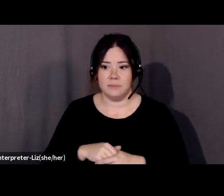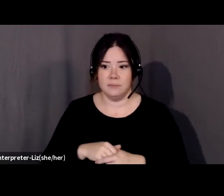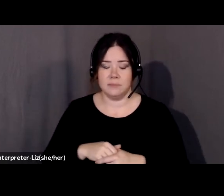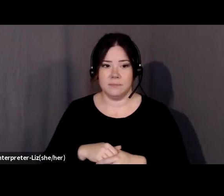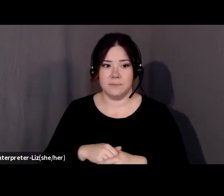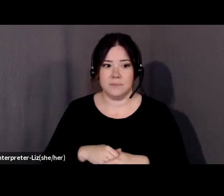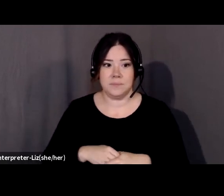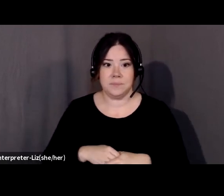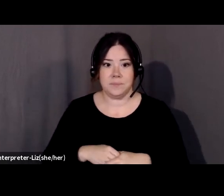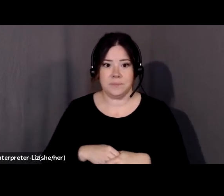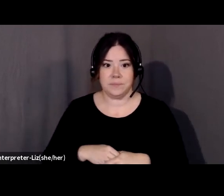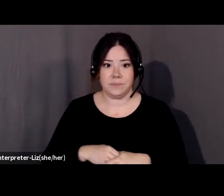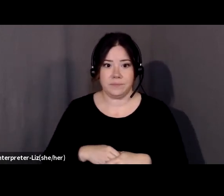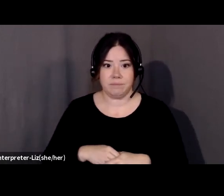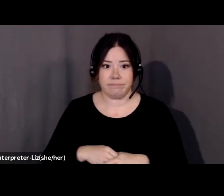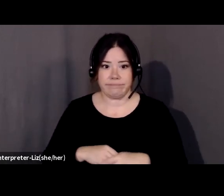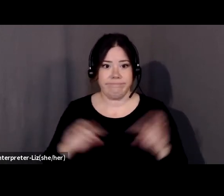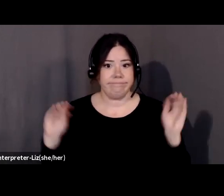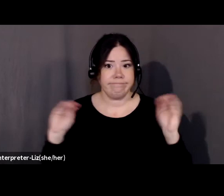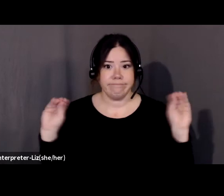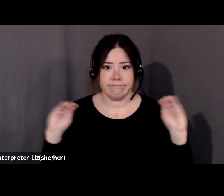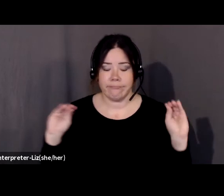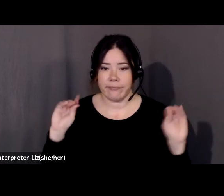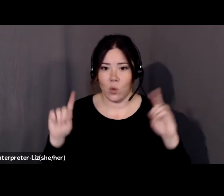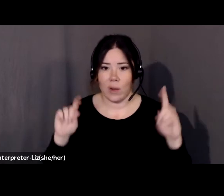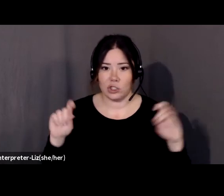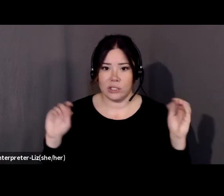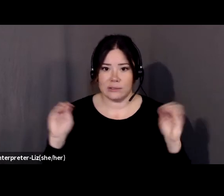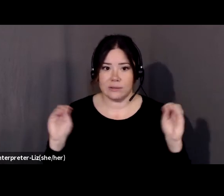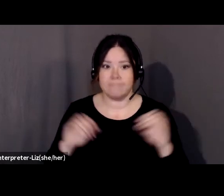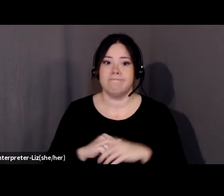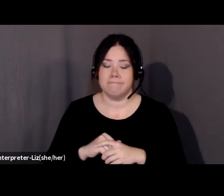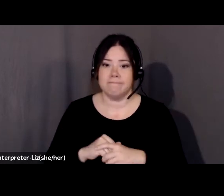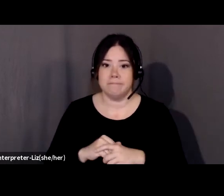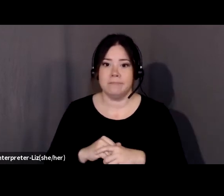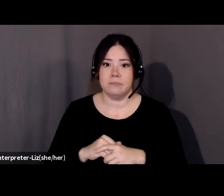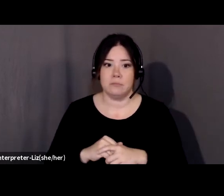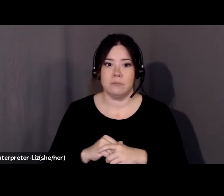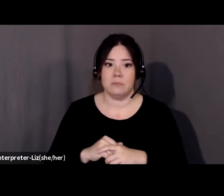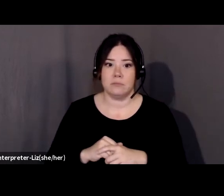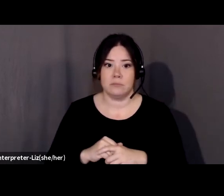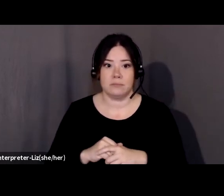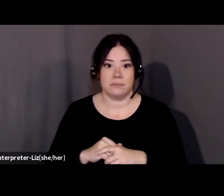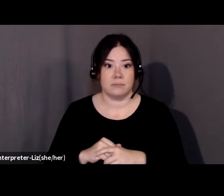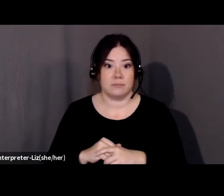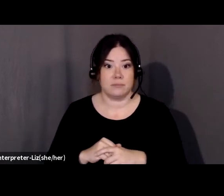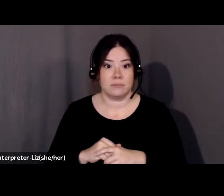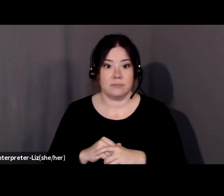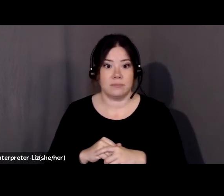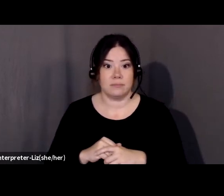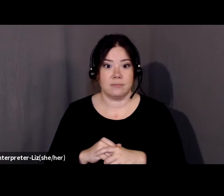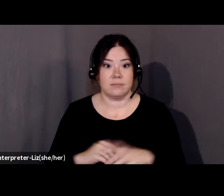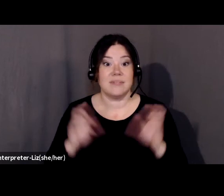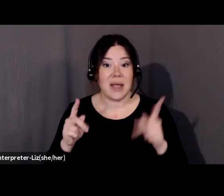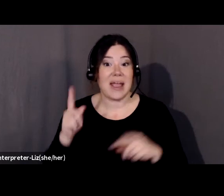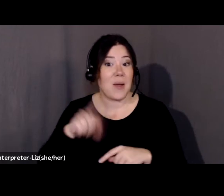Well, I don't see any questions. Is there? Okay, so what everyone has been